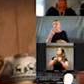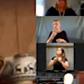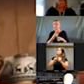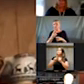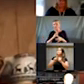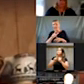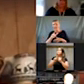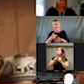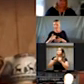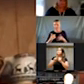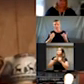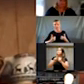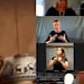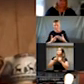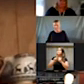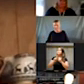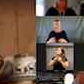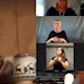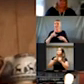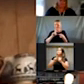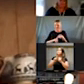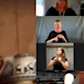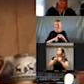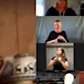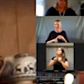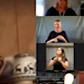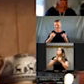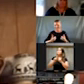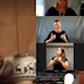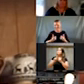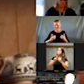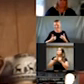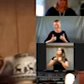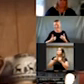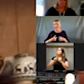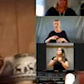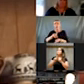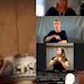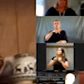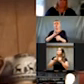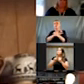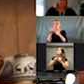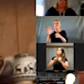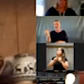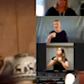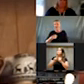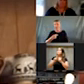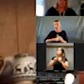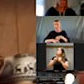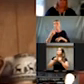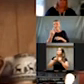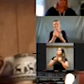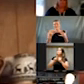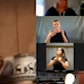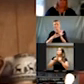the initial infection went away, but a long tail of recurring and new symptoms did not. I became one of millions of